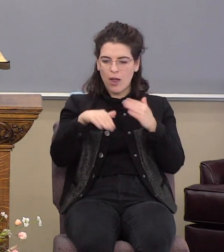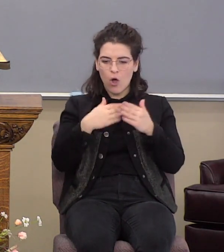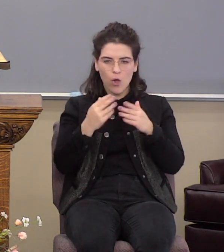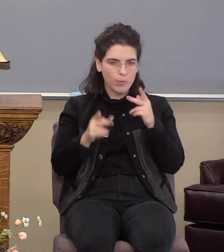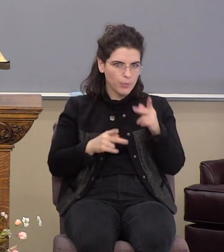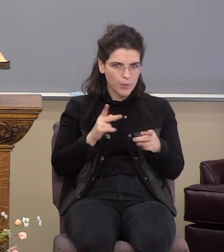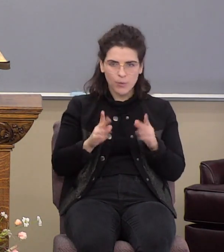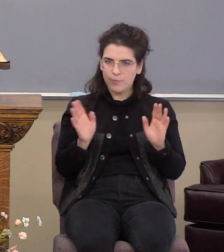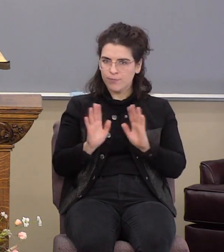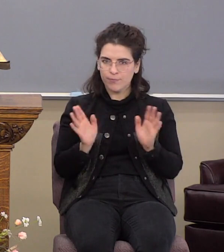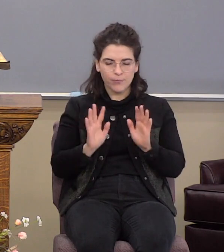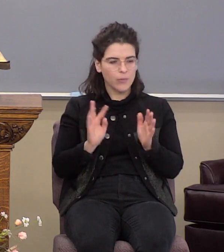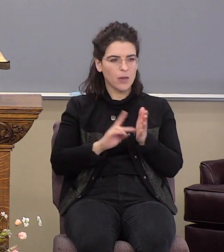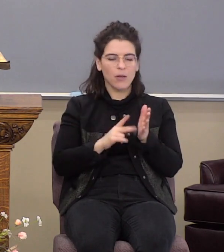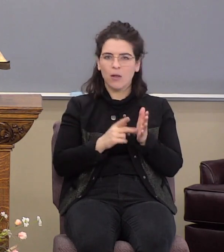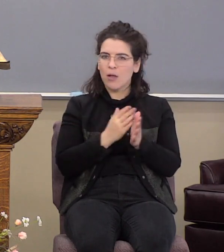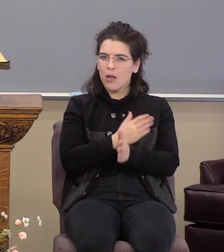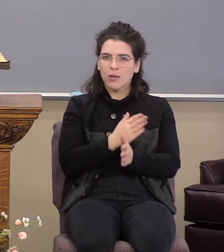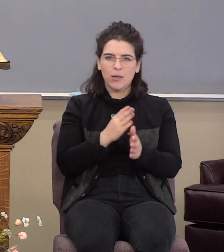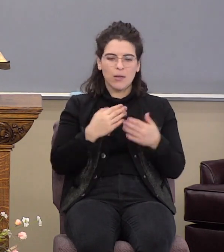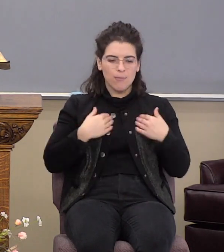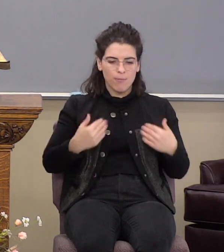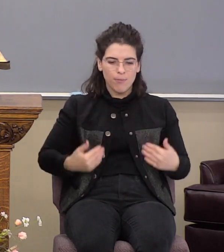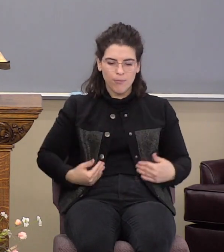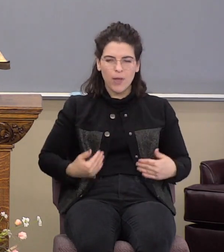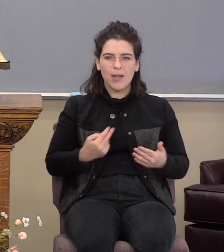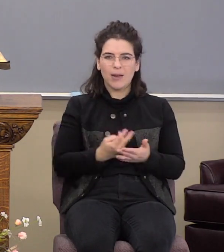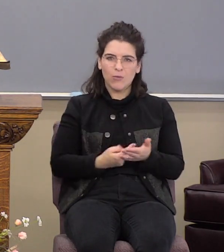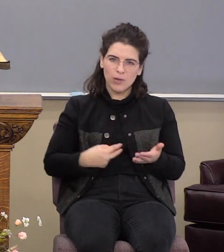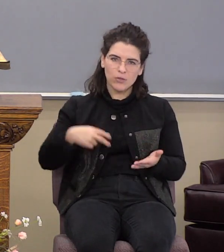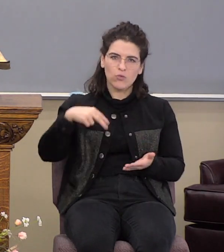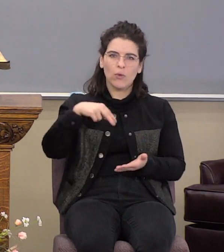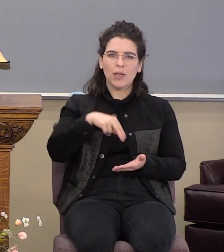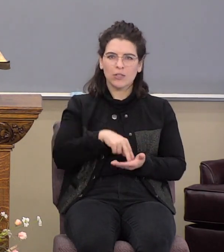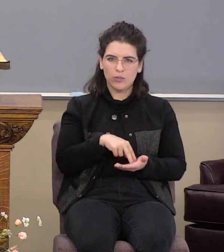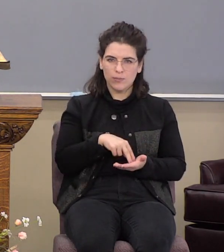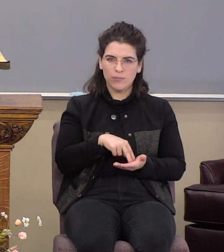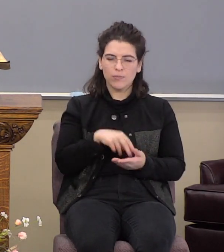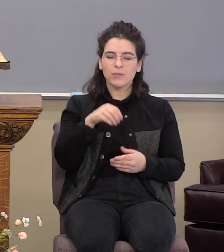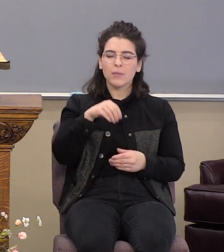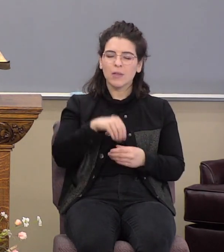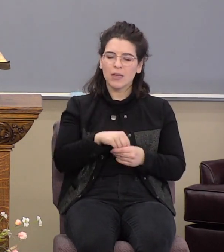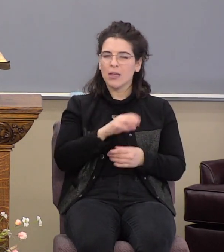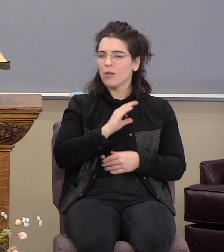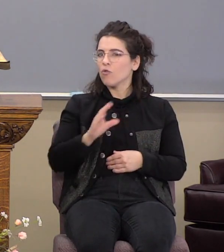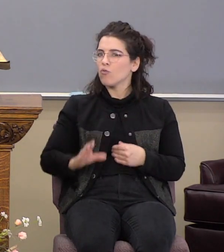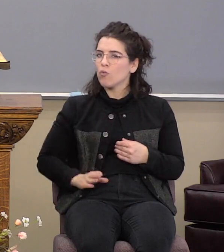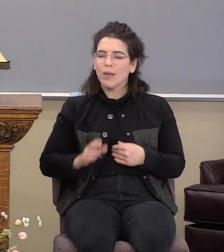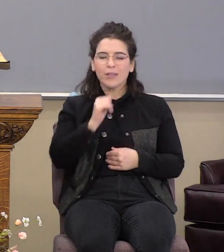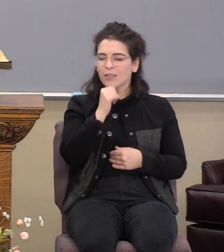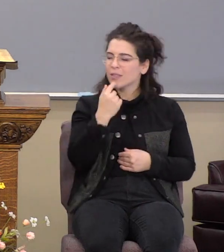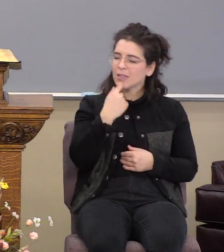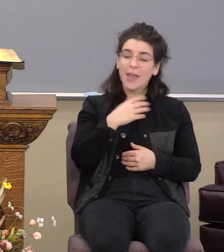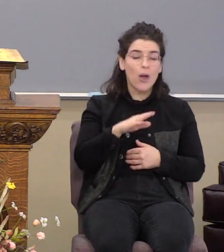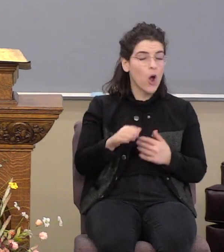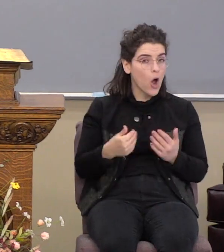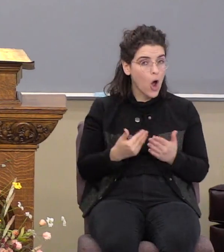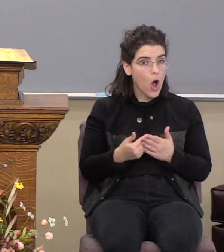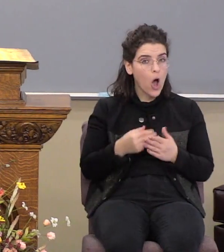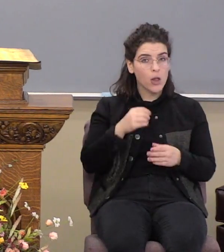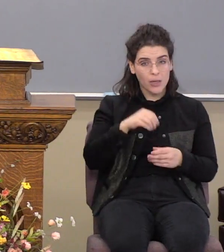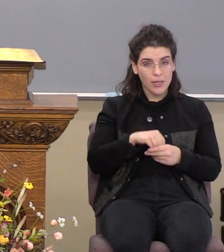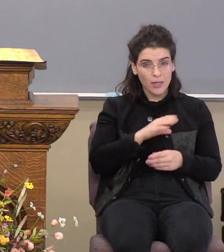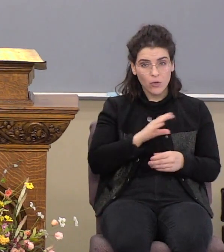The context is bodily resurrection. In Christ, it doesn't say all